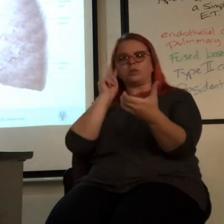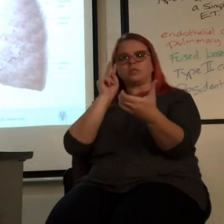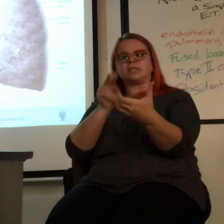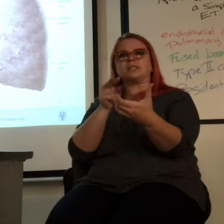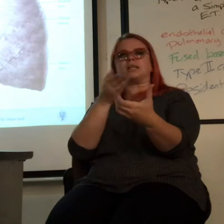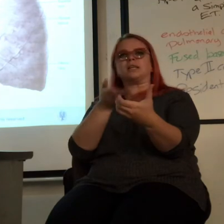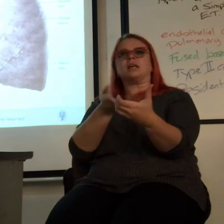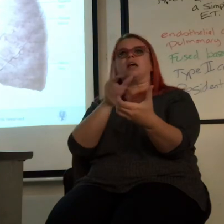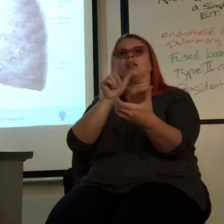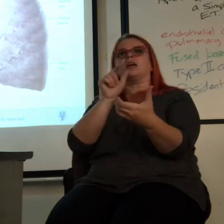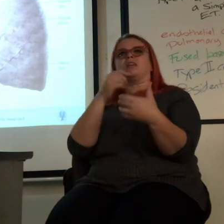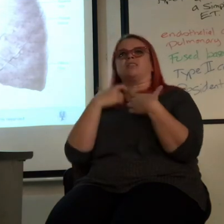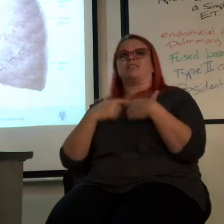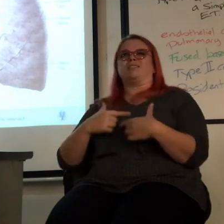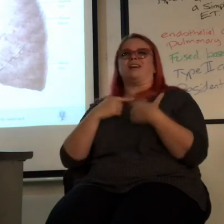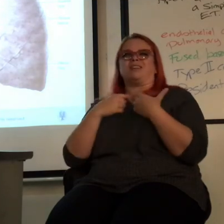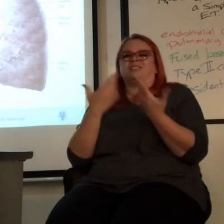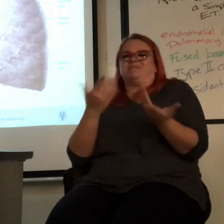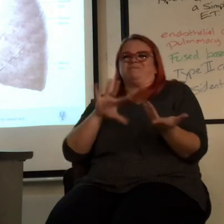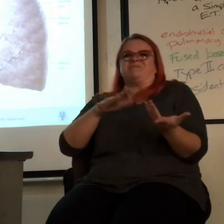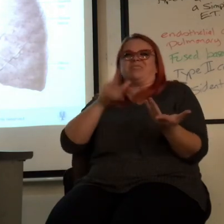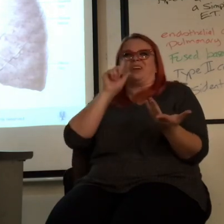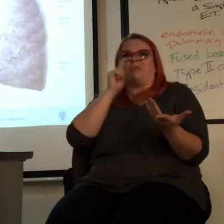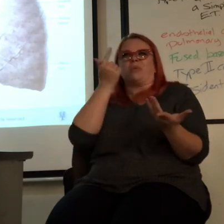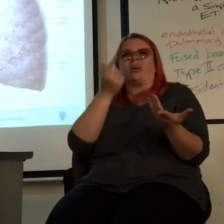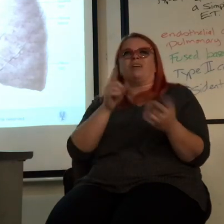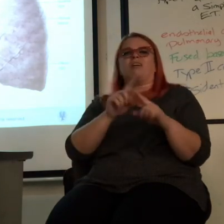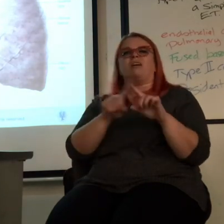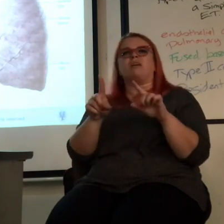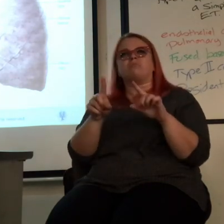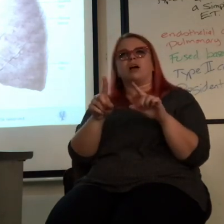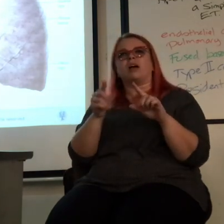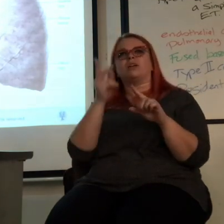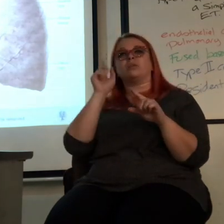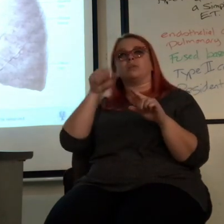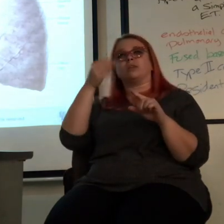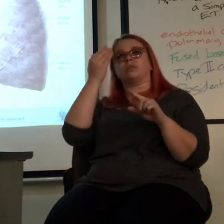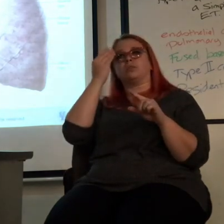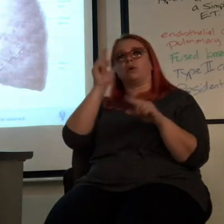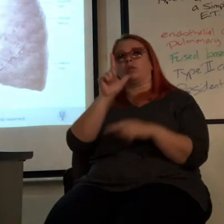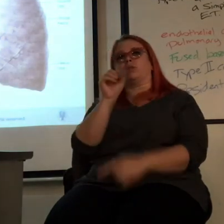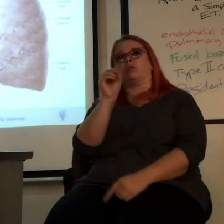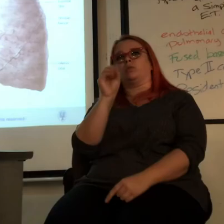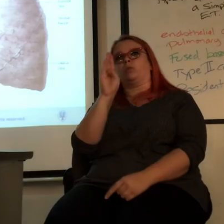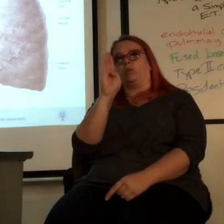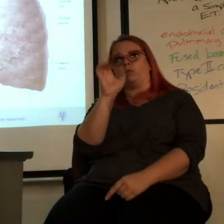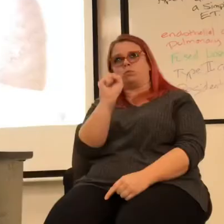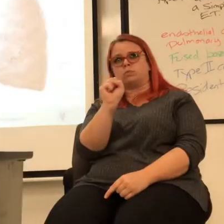Basically, the lungs are not much to look at, but you should know the lobes of the lung.